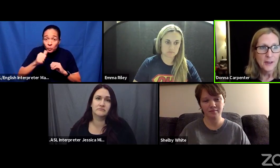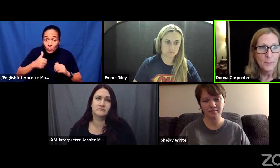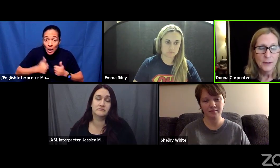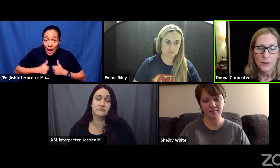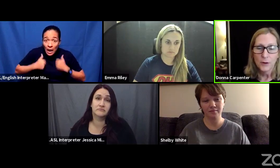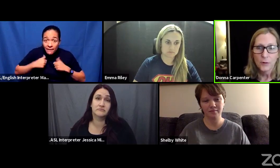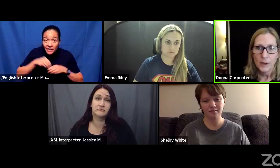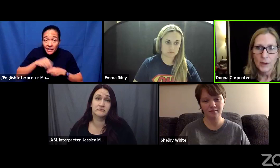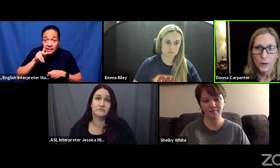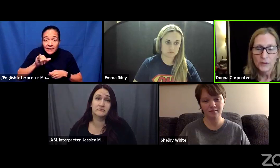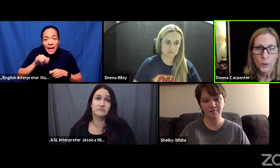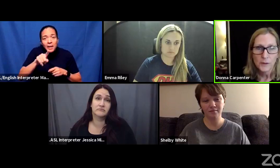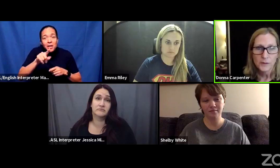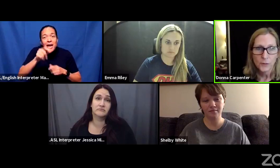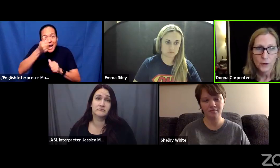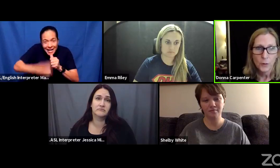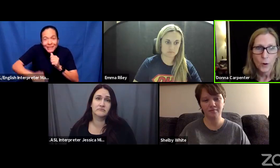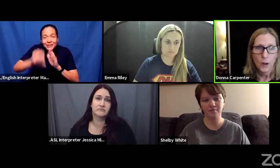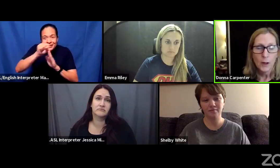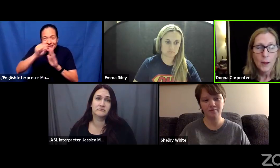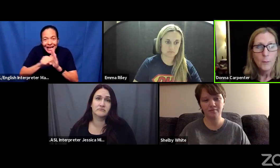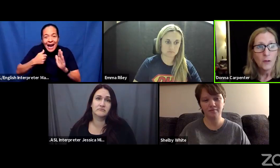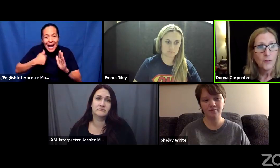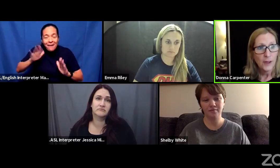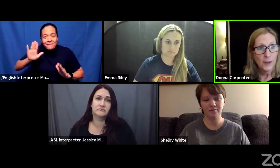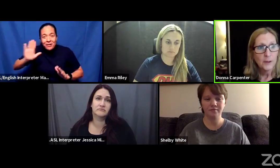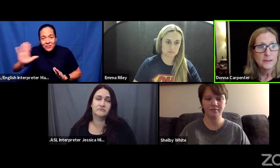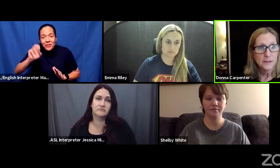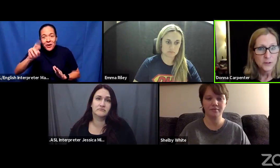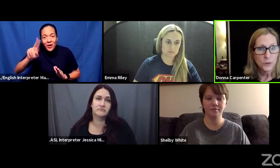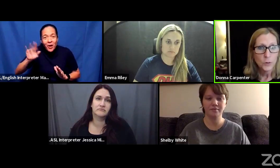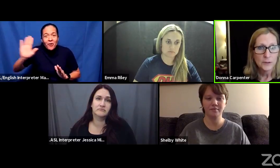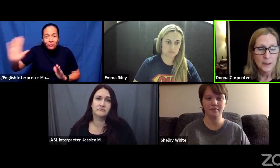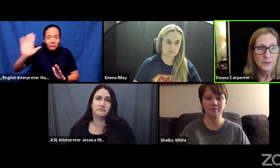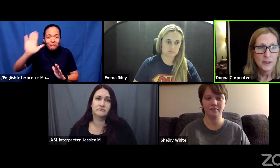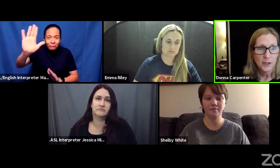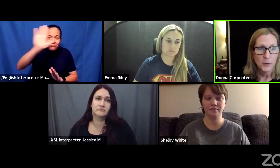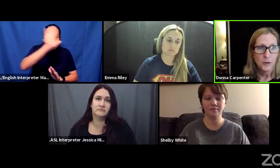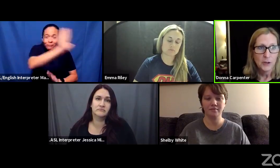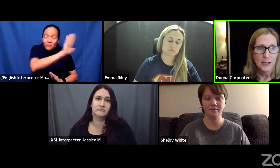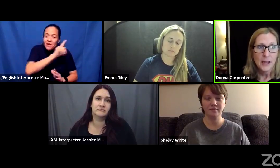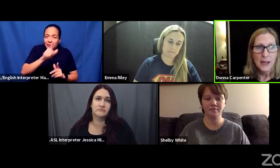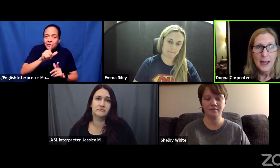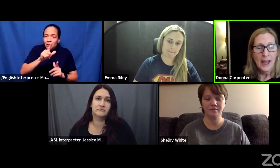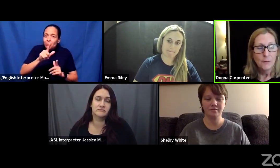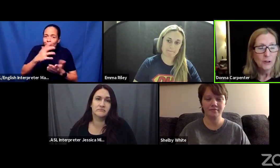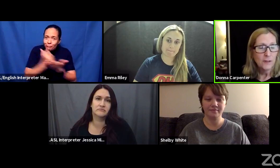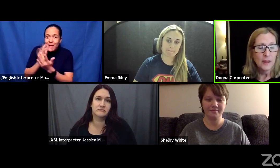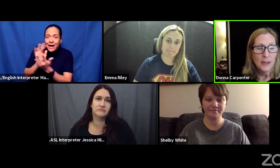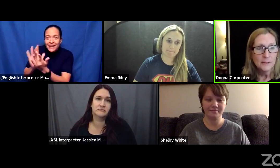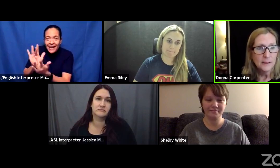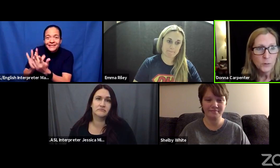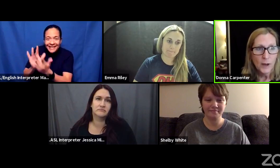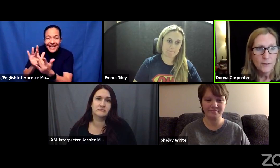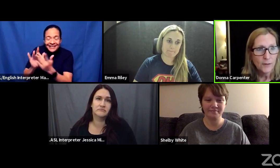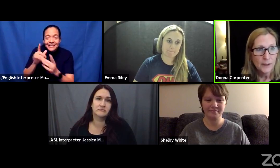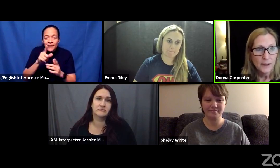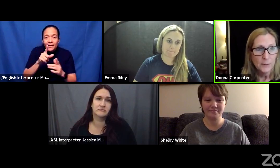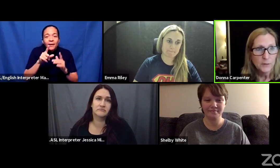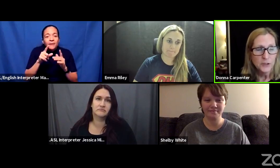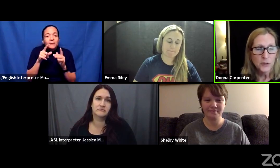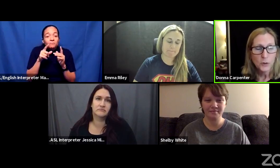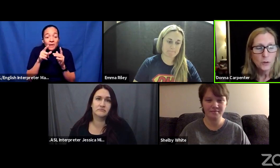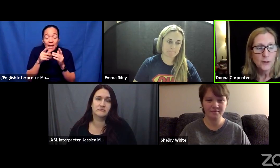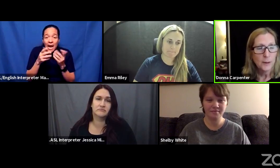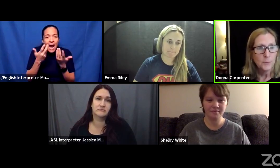can contact them, and they're a great resource for you all, both families and school teams and community. And really the easiest way to